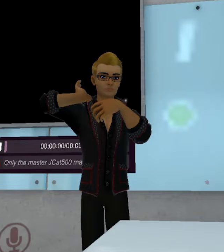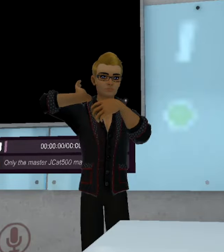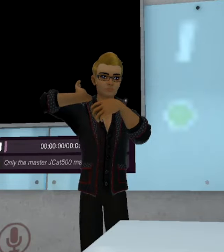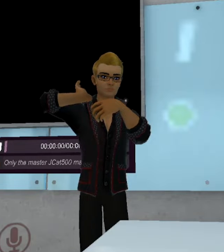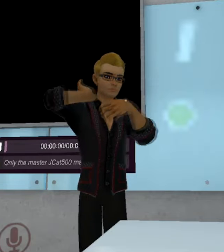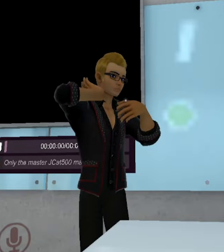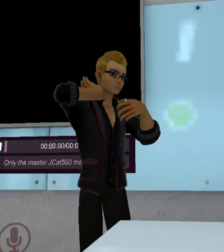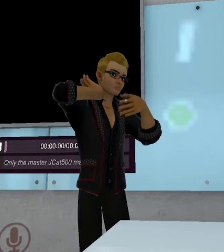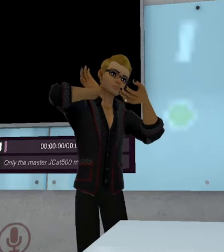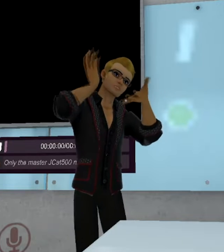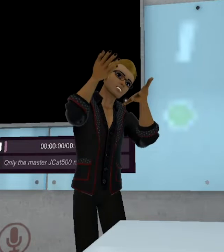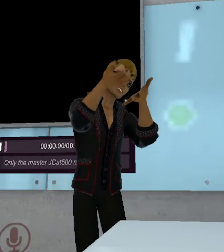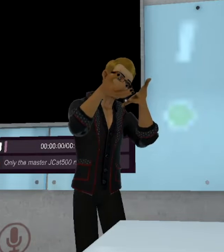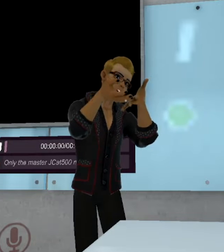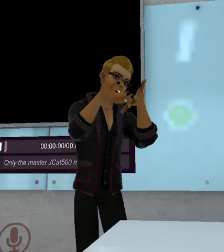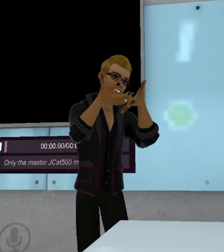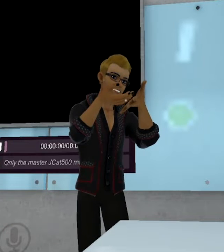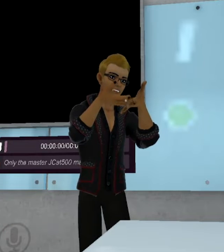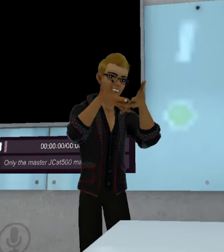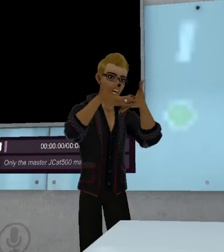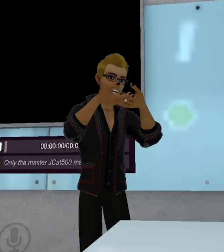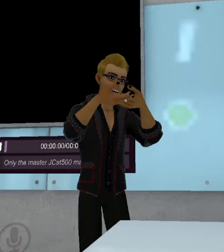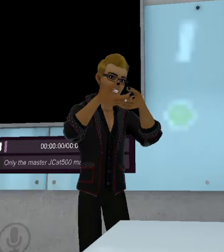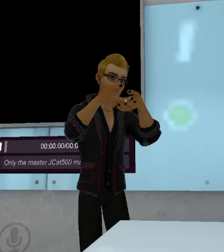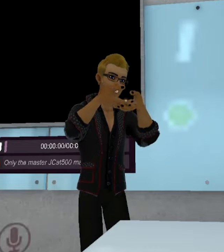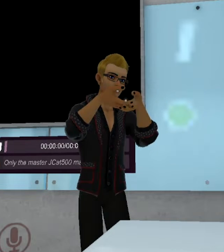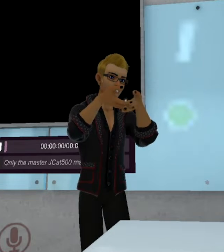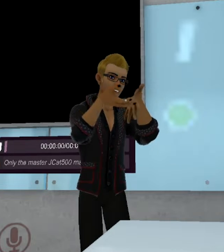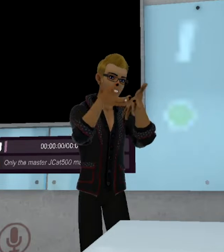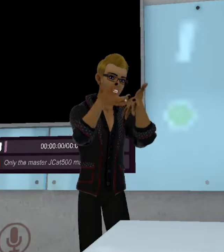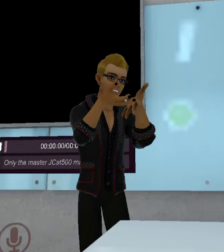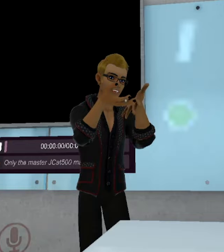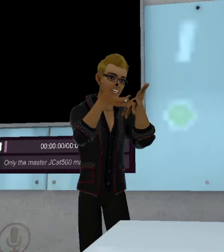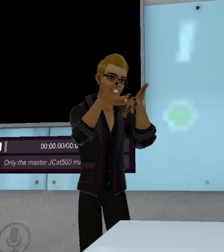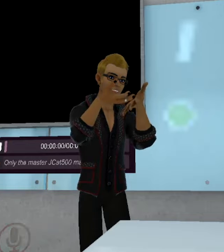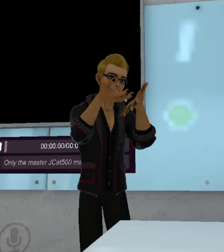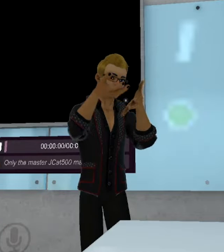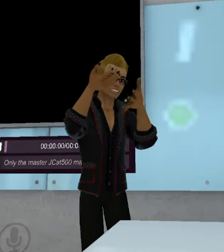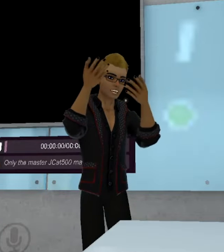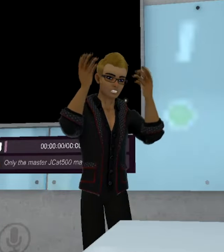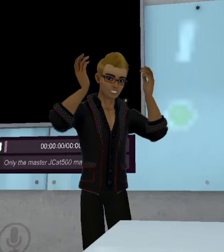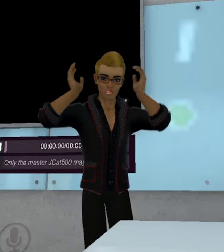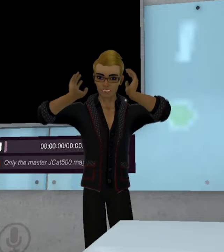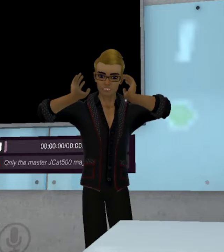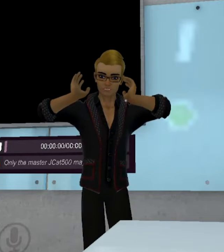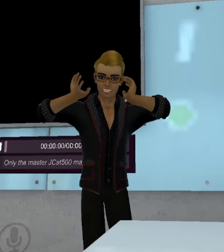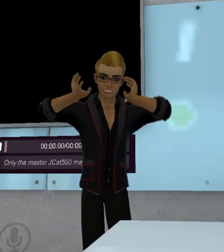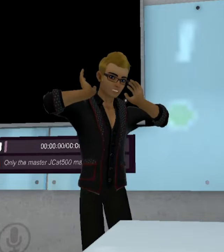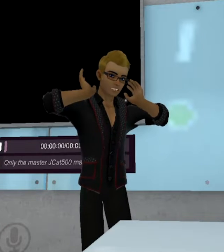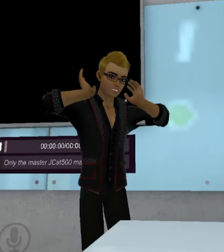It's just him. Because after all, this is my first year in the classroom. They probably didn't